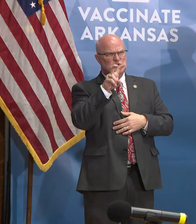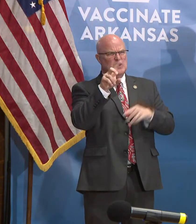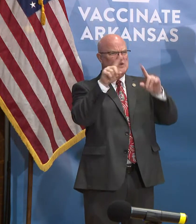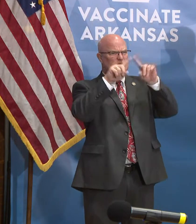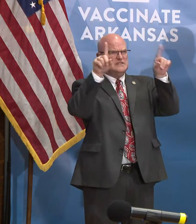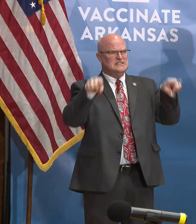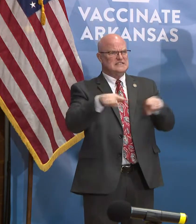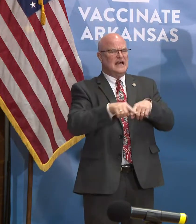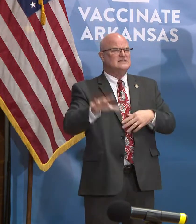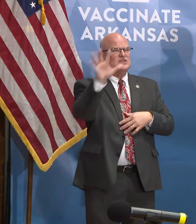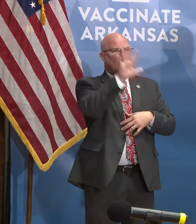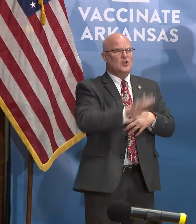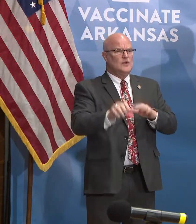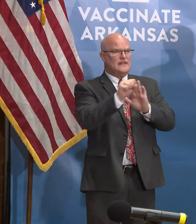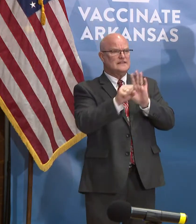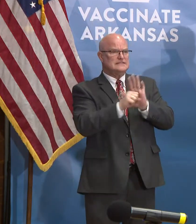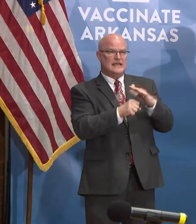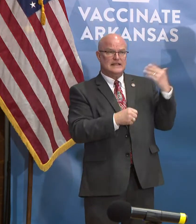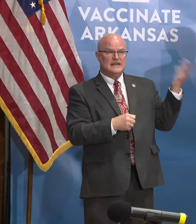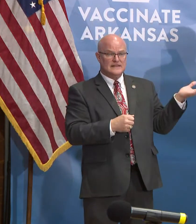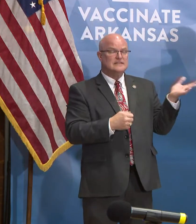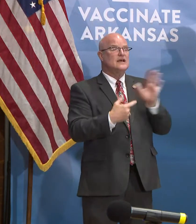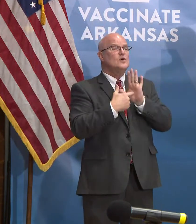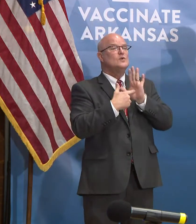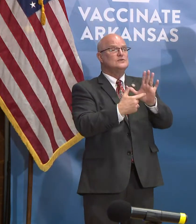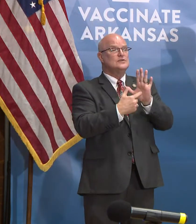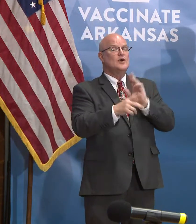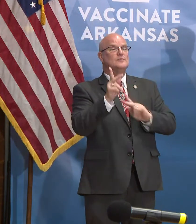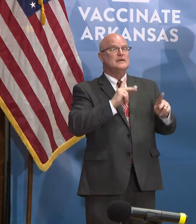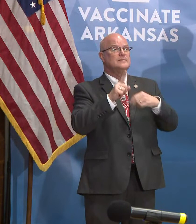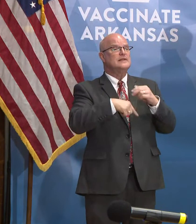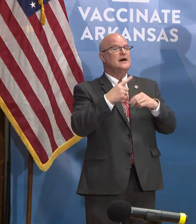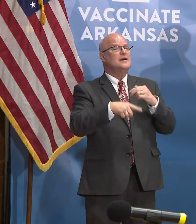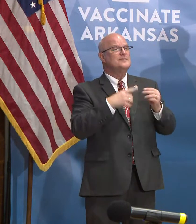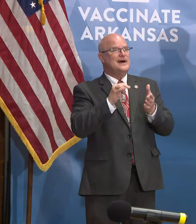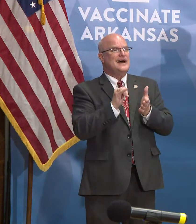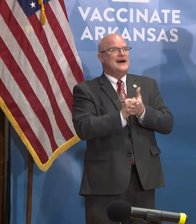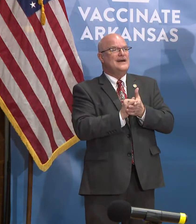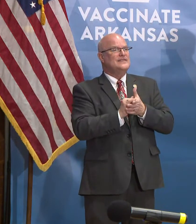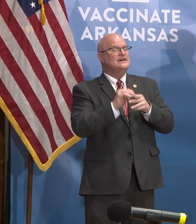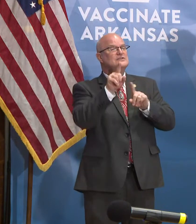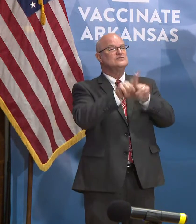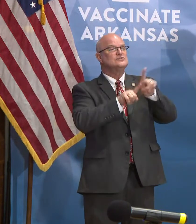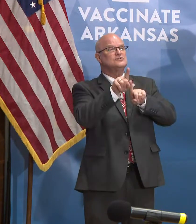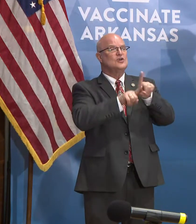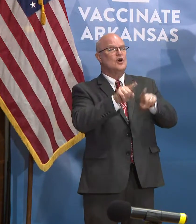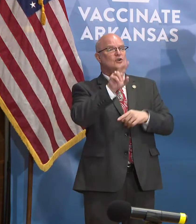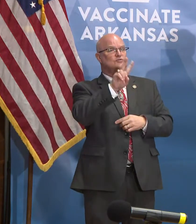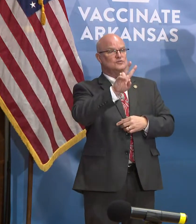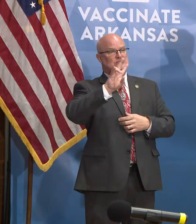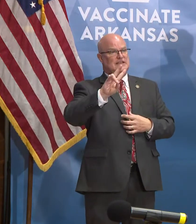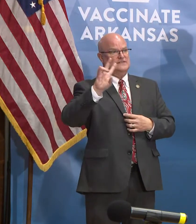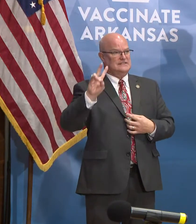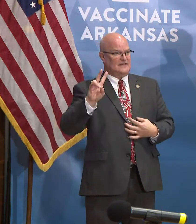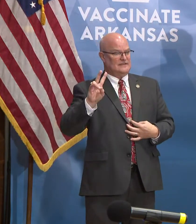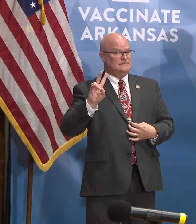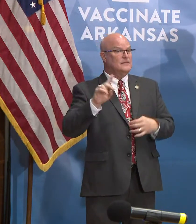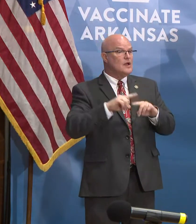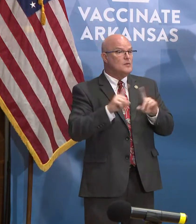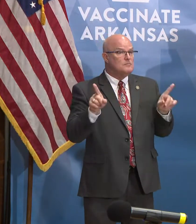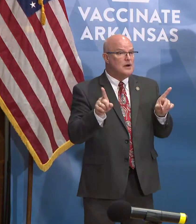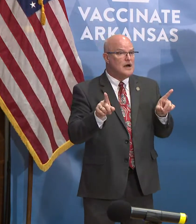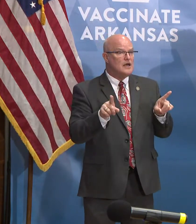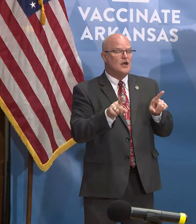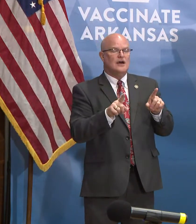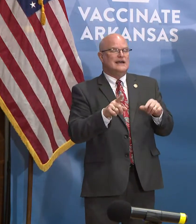the state that will market and show the public about star 277. But it also